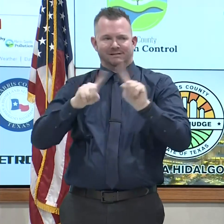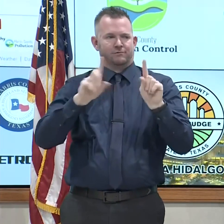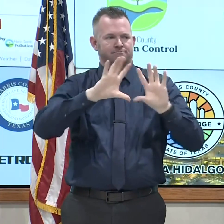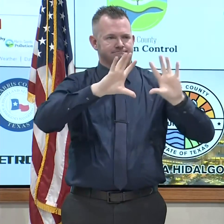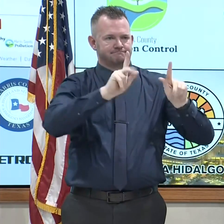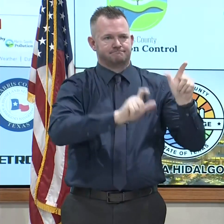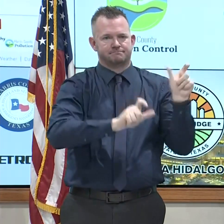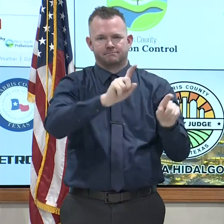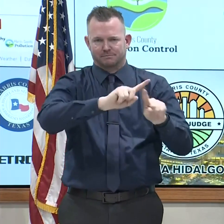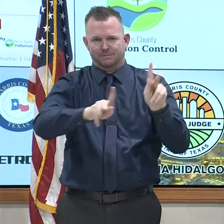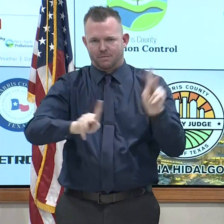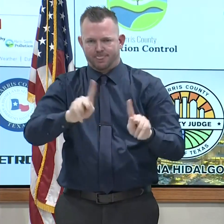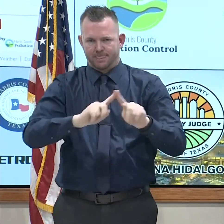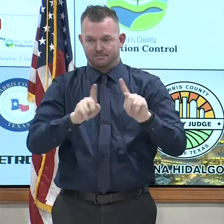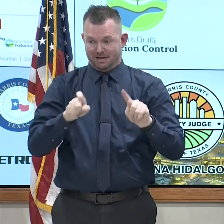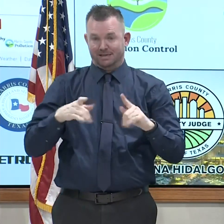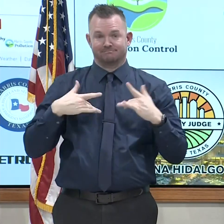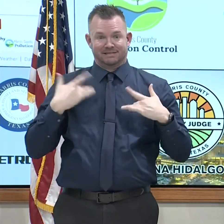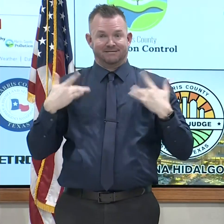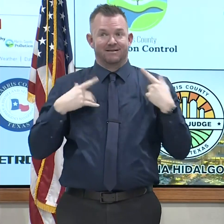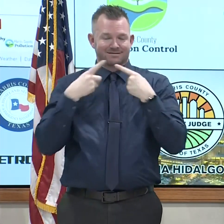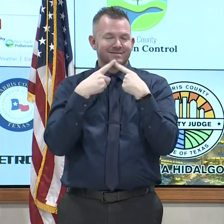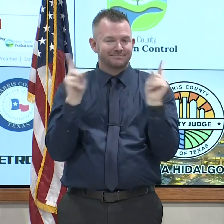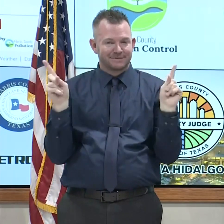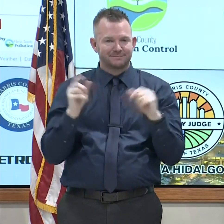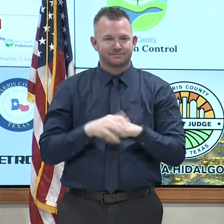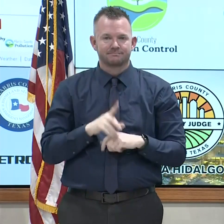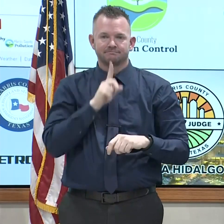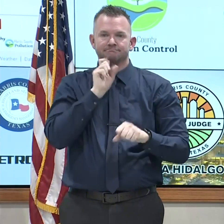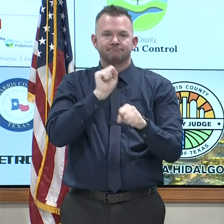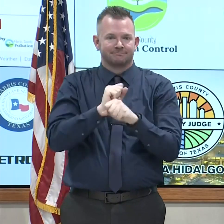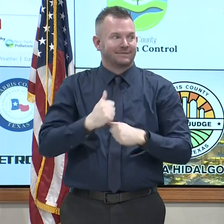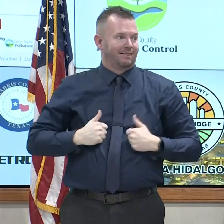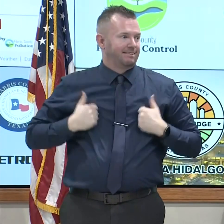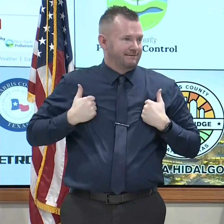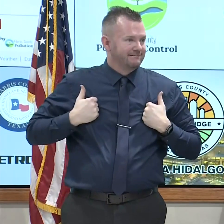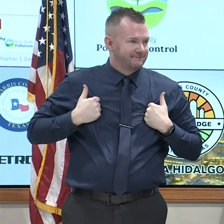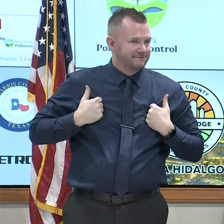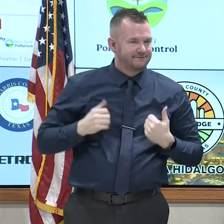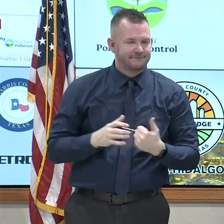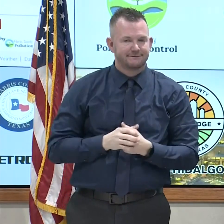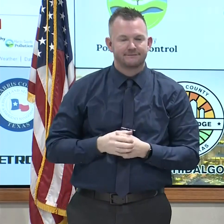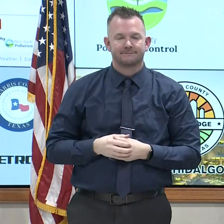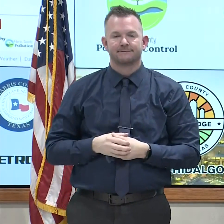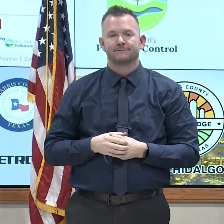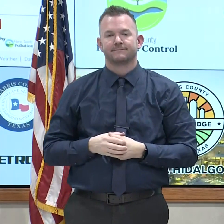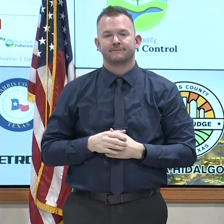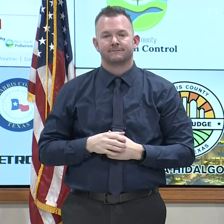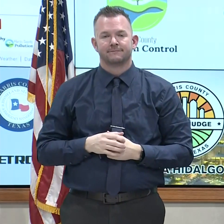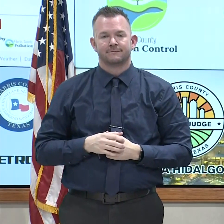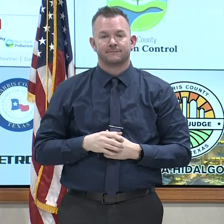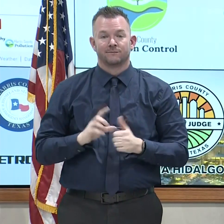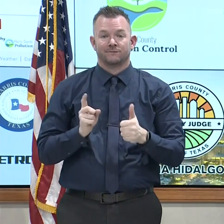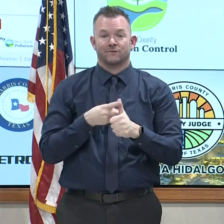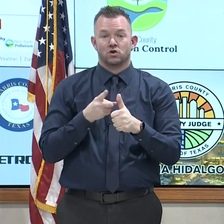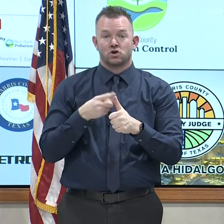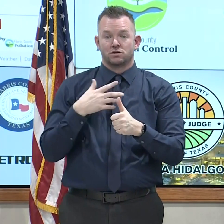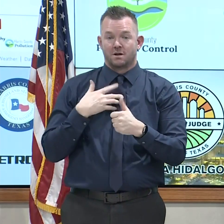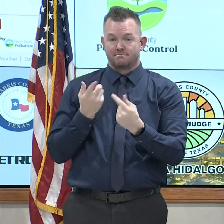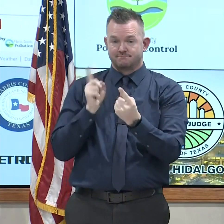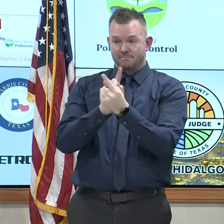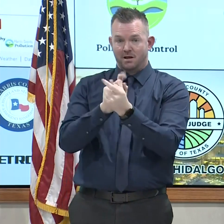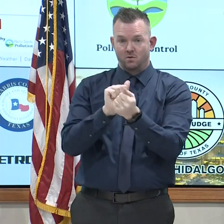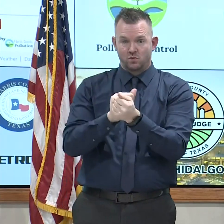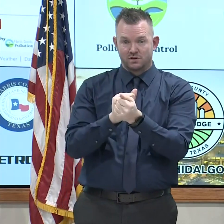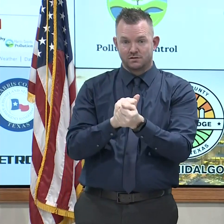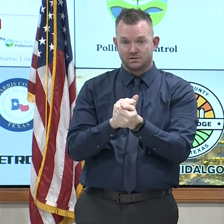a reality. First, as I mentioned, I met with the American Chemistry Council soon after the ITC fire